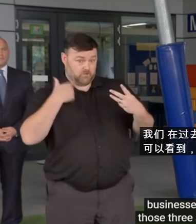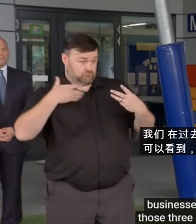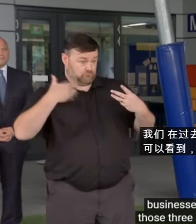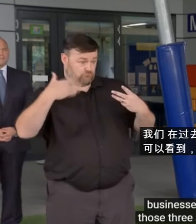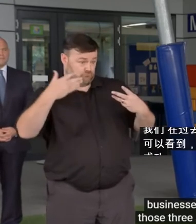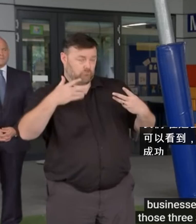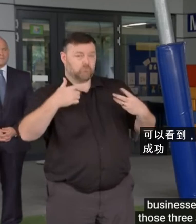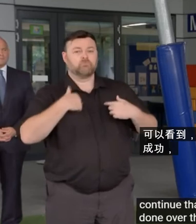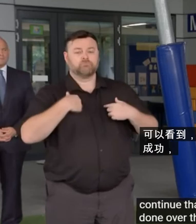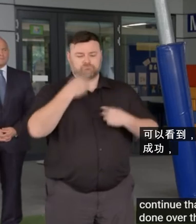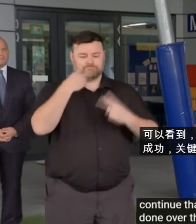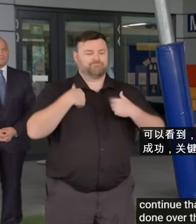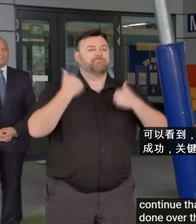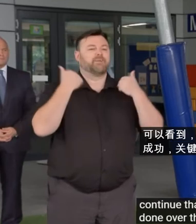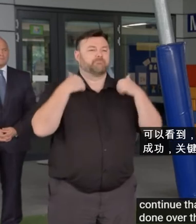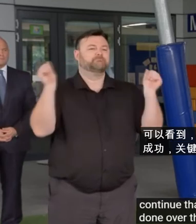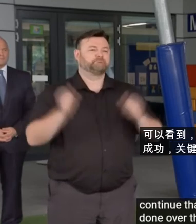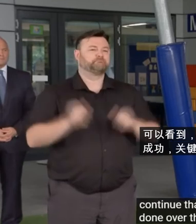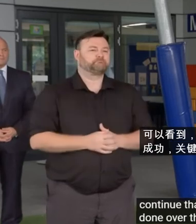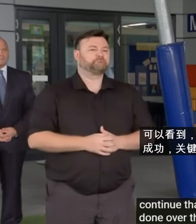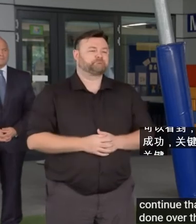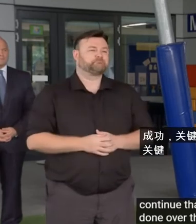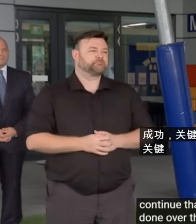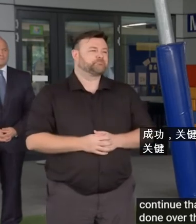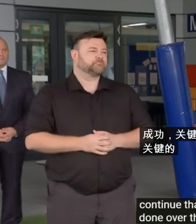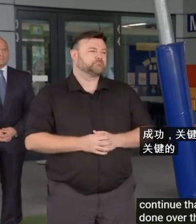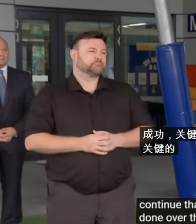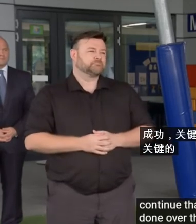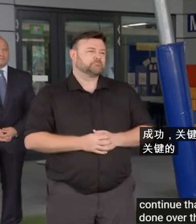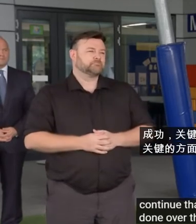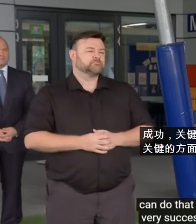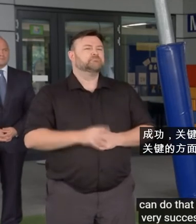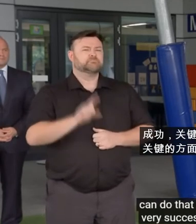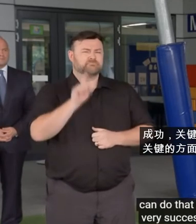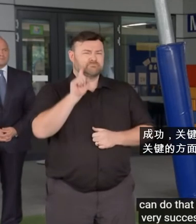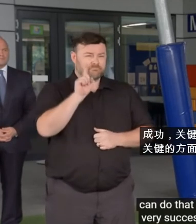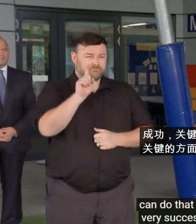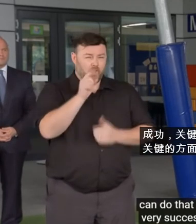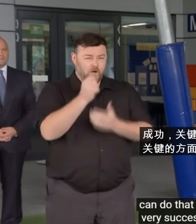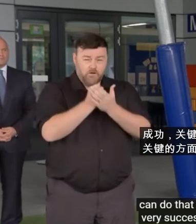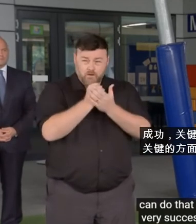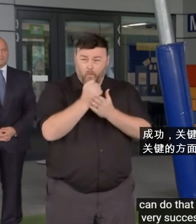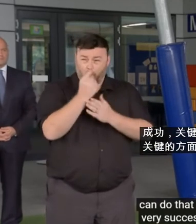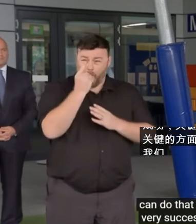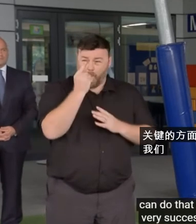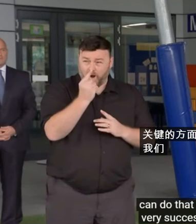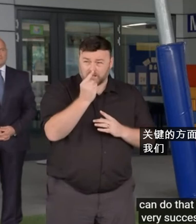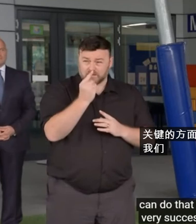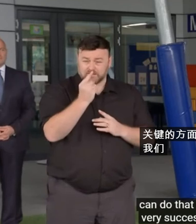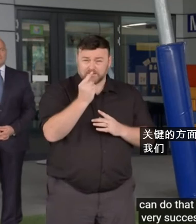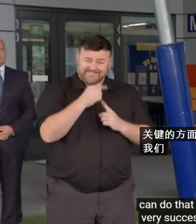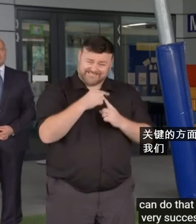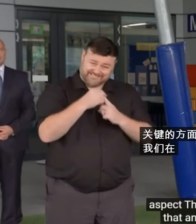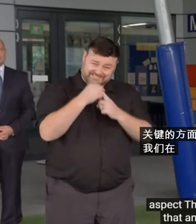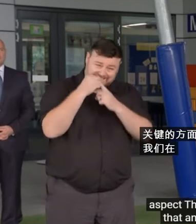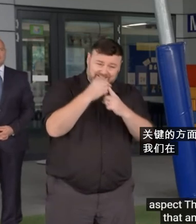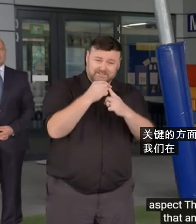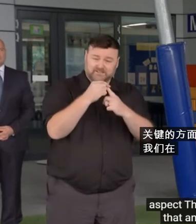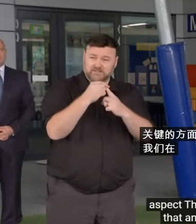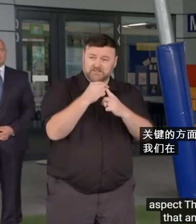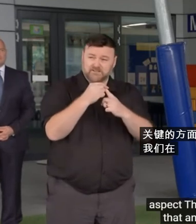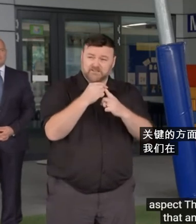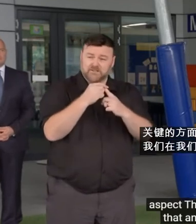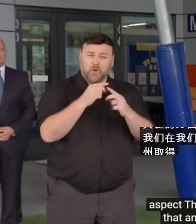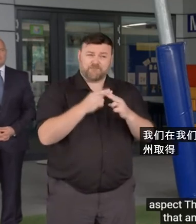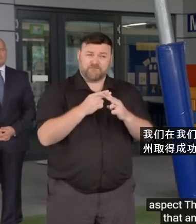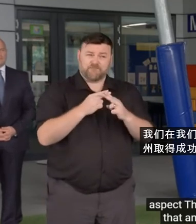forward, we'd be very successful. And the crucial aspect to that, and the key factor in